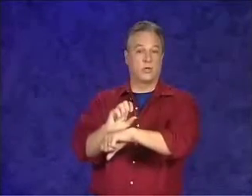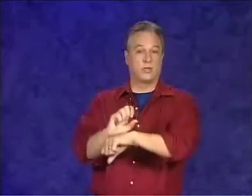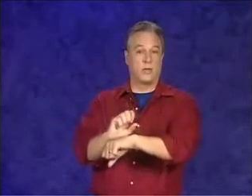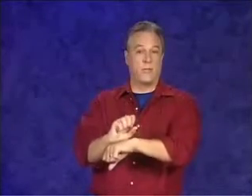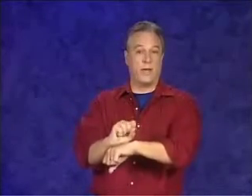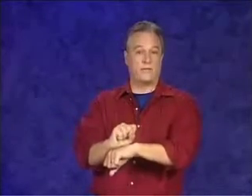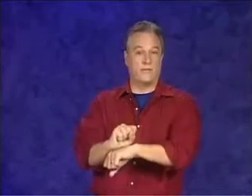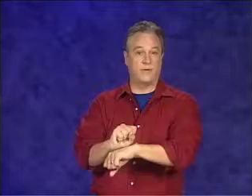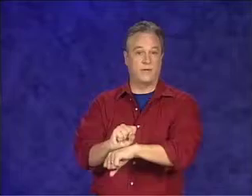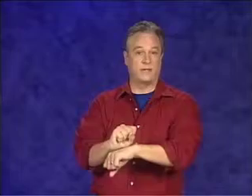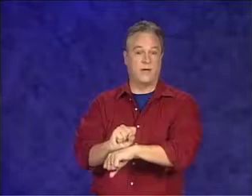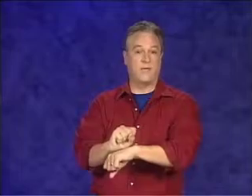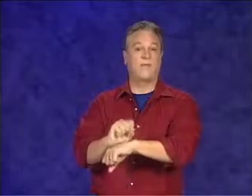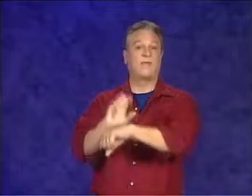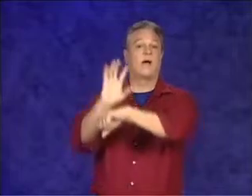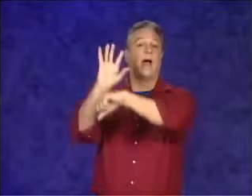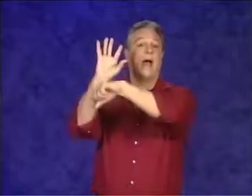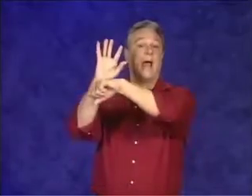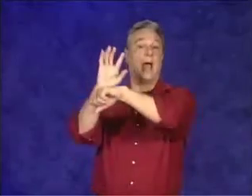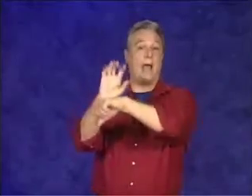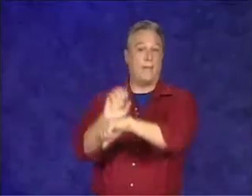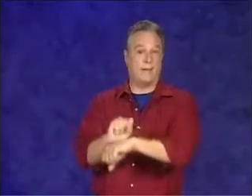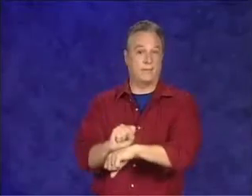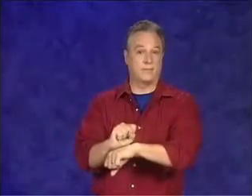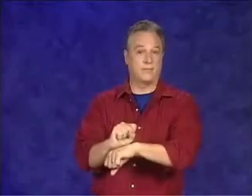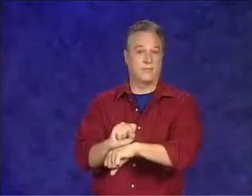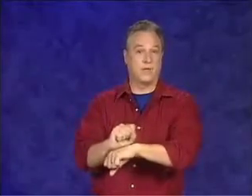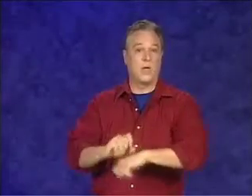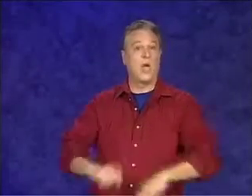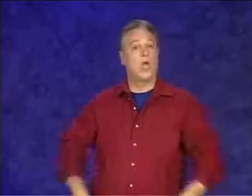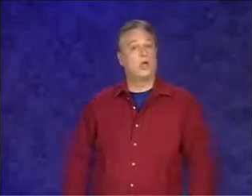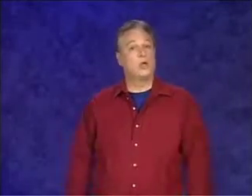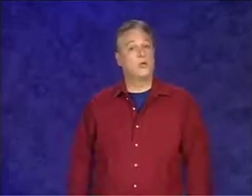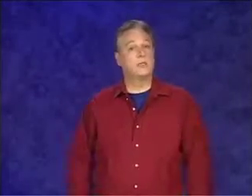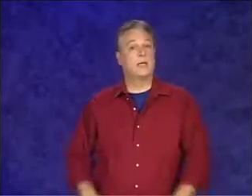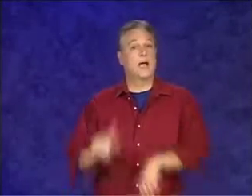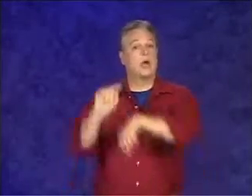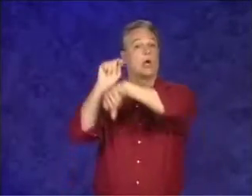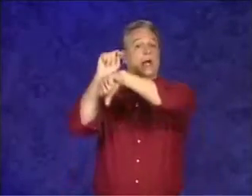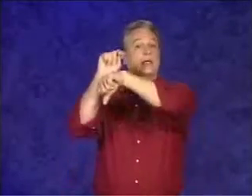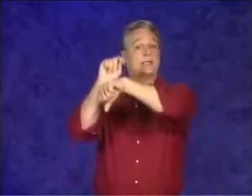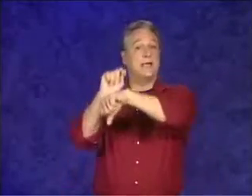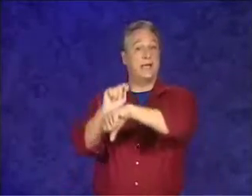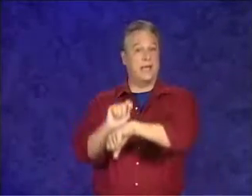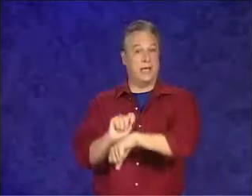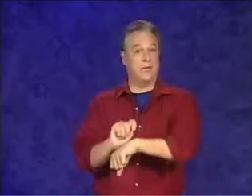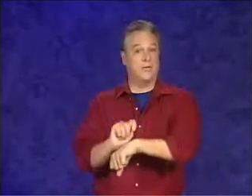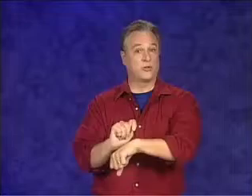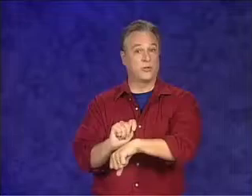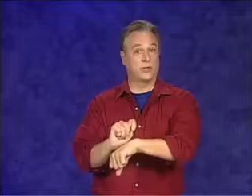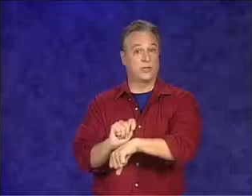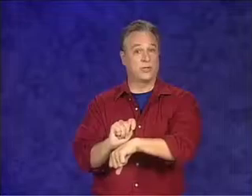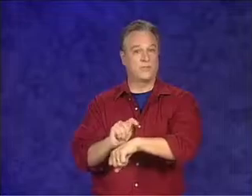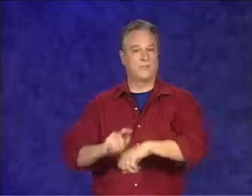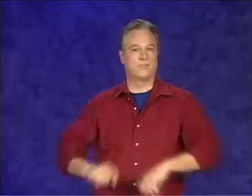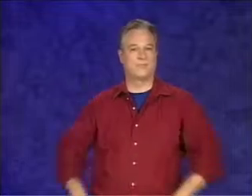the repetitiveness of the habit. Use the letter T for tradition.